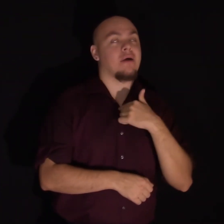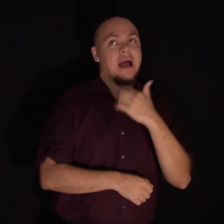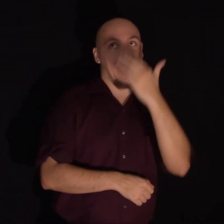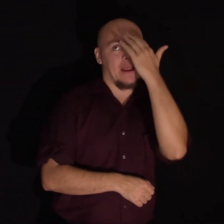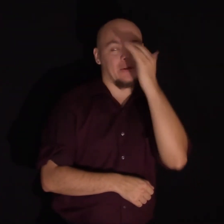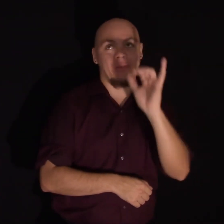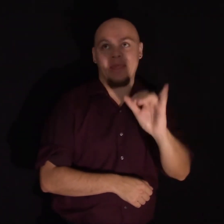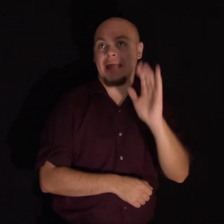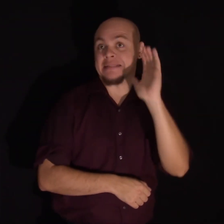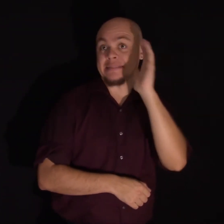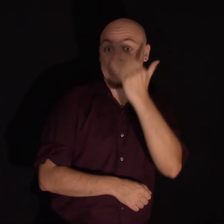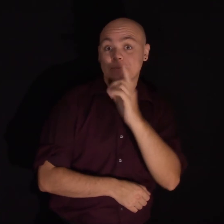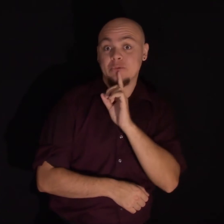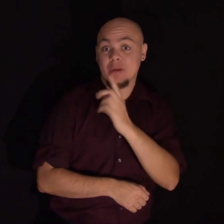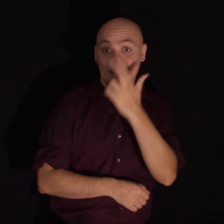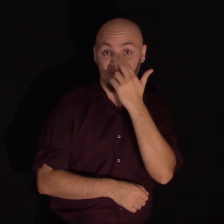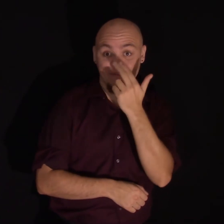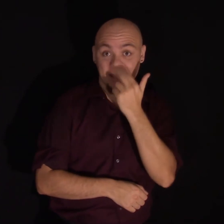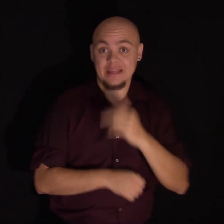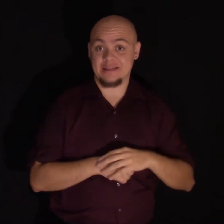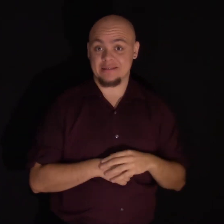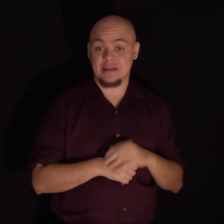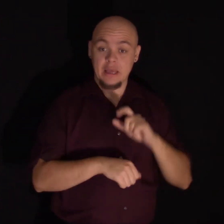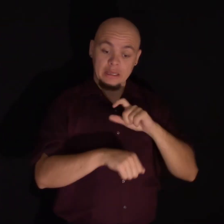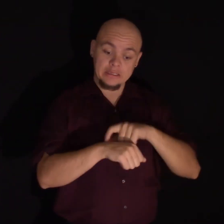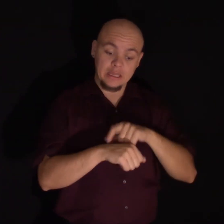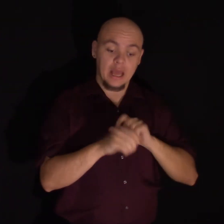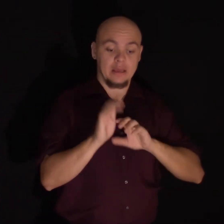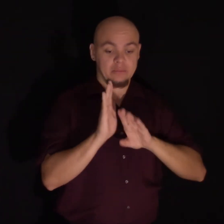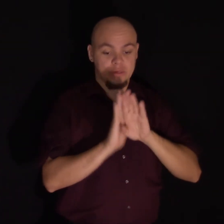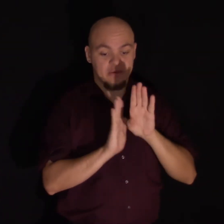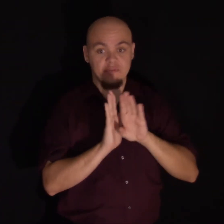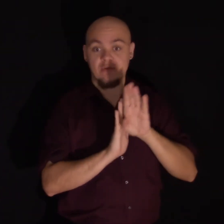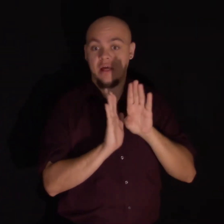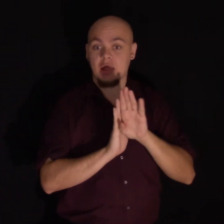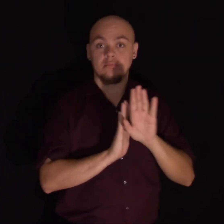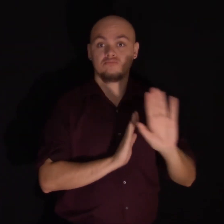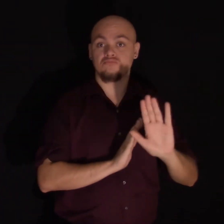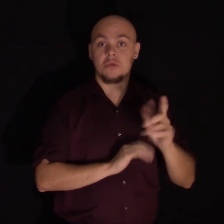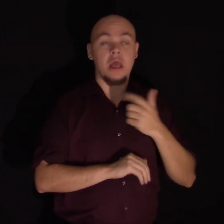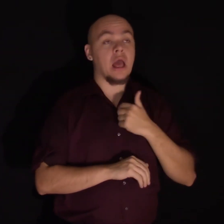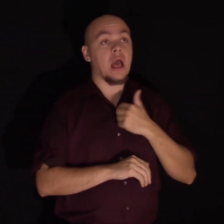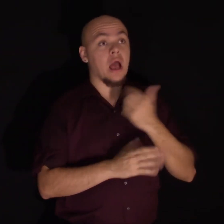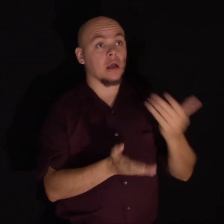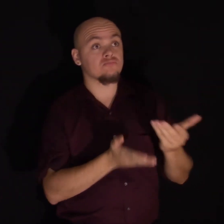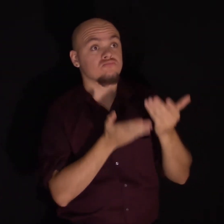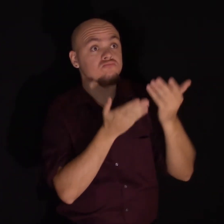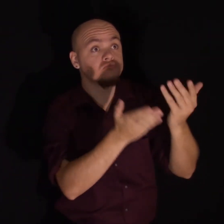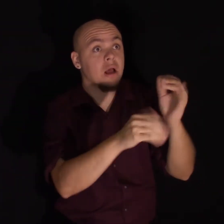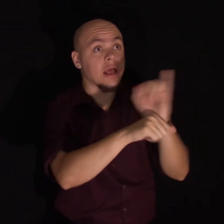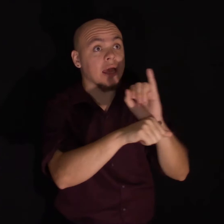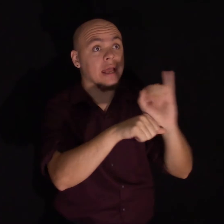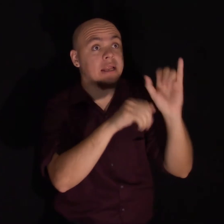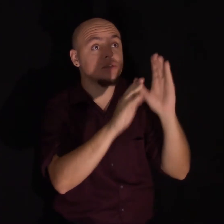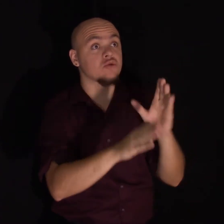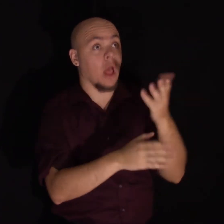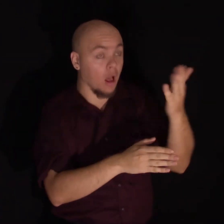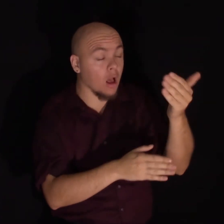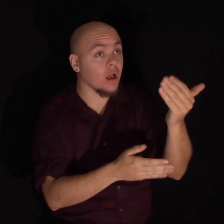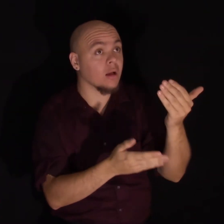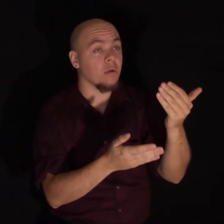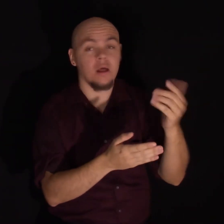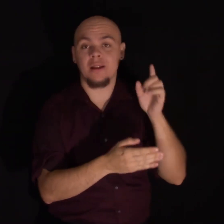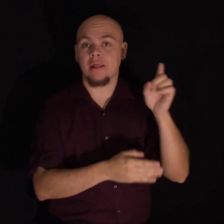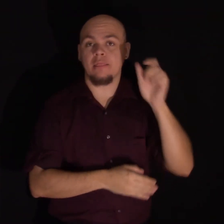And instead of giving it time to develop past its infancy stage, I pitched it to an industry veteran. And